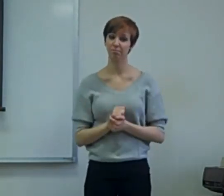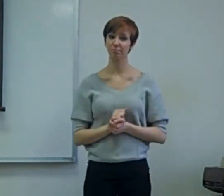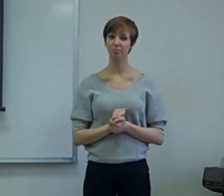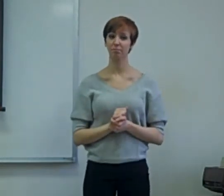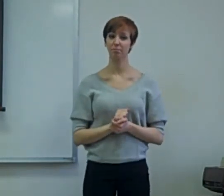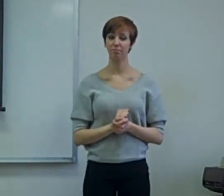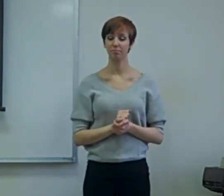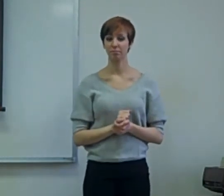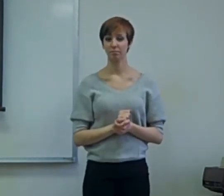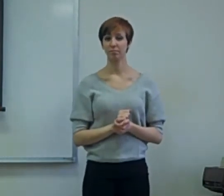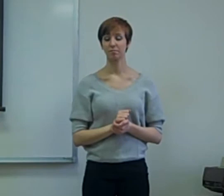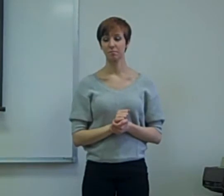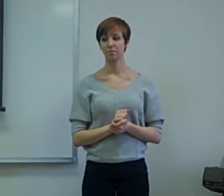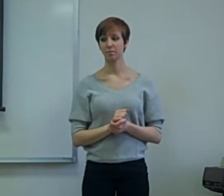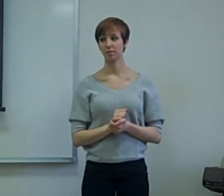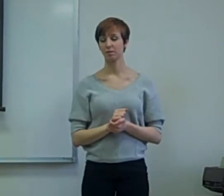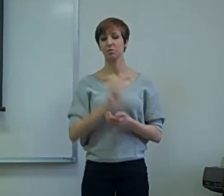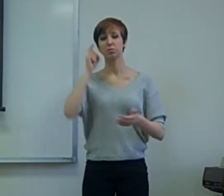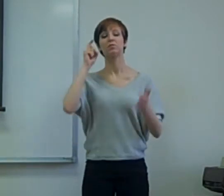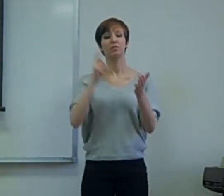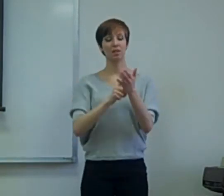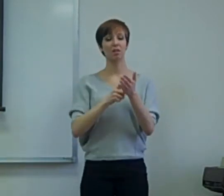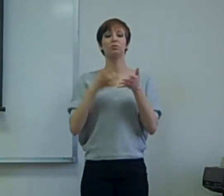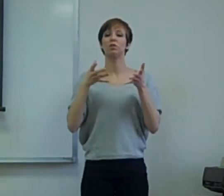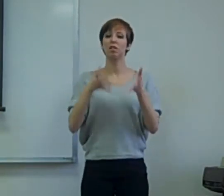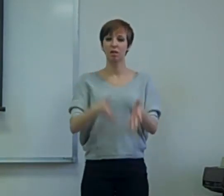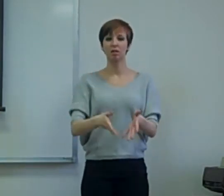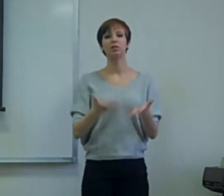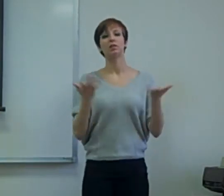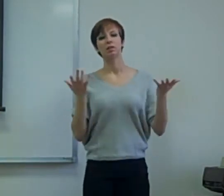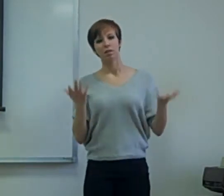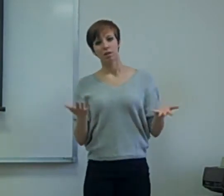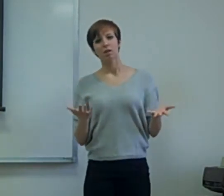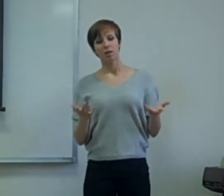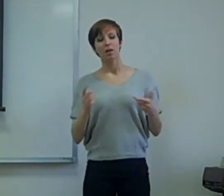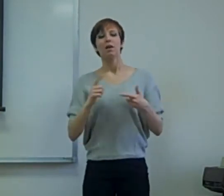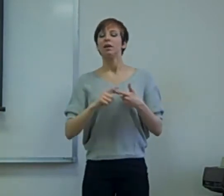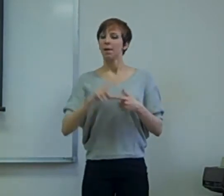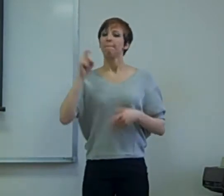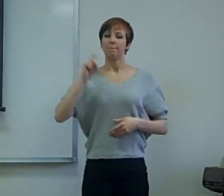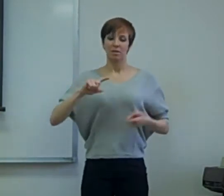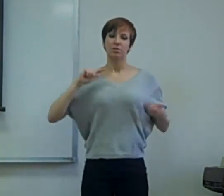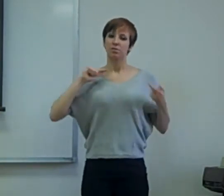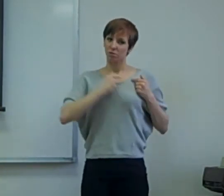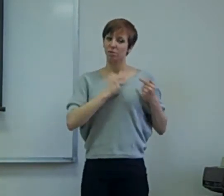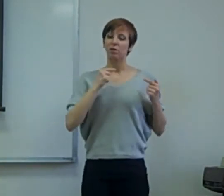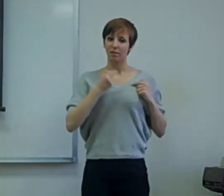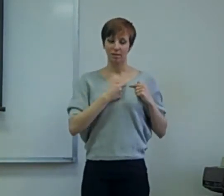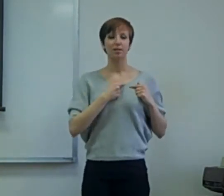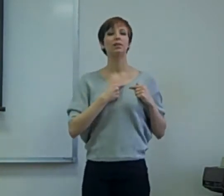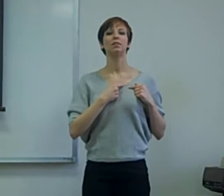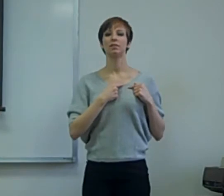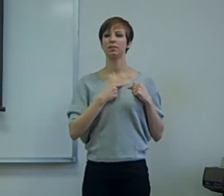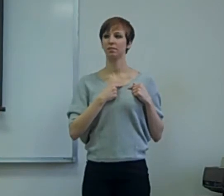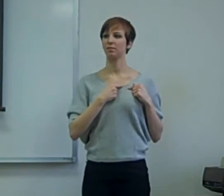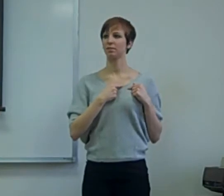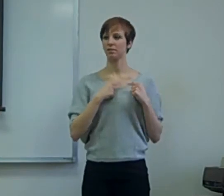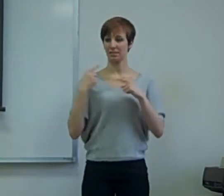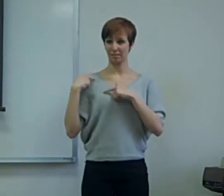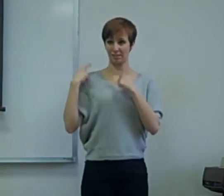And to acknowledge the loss, gosh, it must really hurt. Even 16 years later, it still really hurts sometimes.